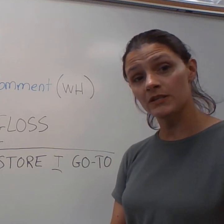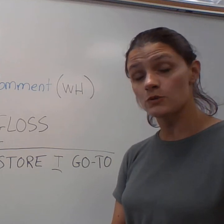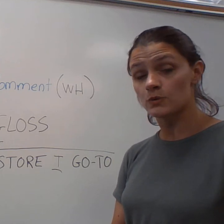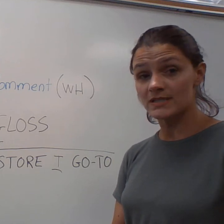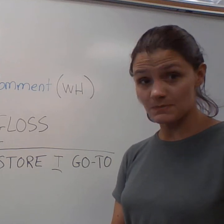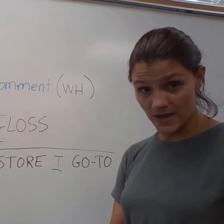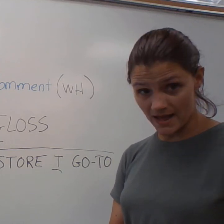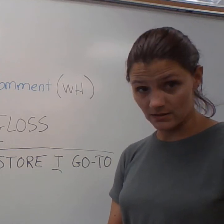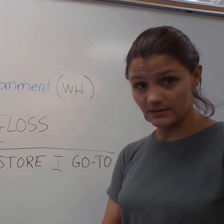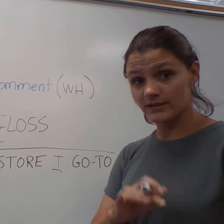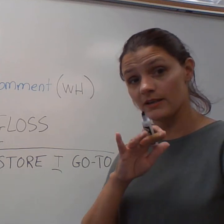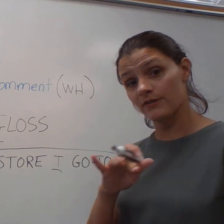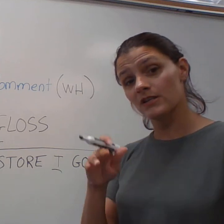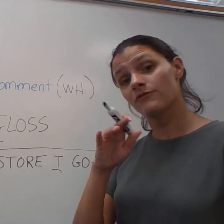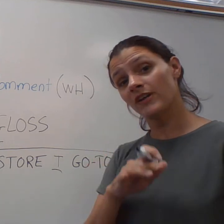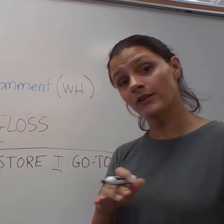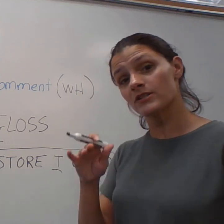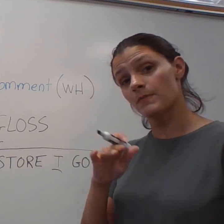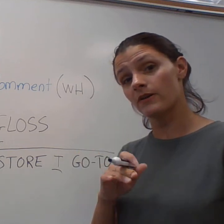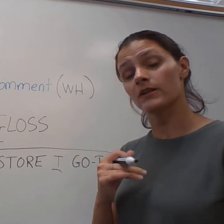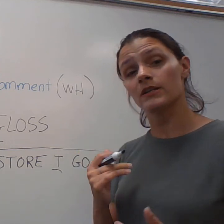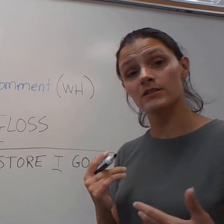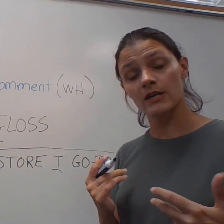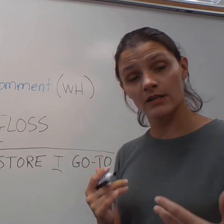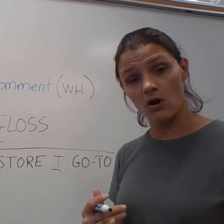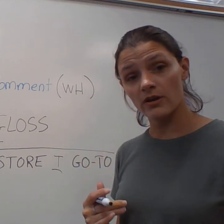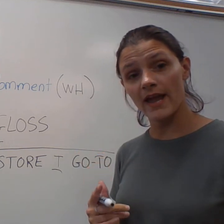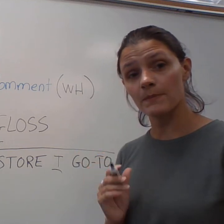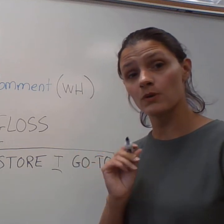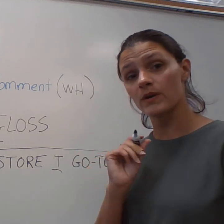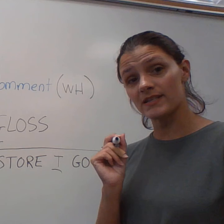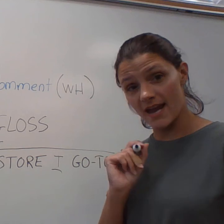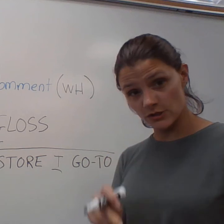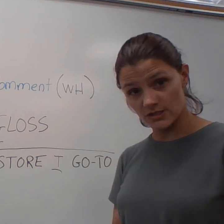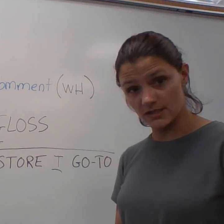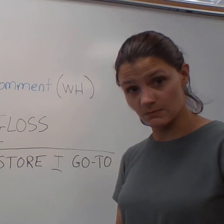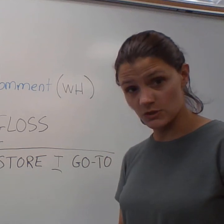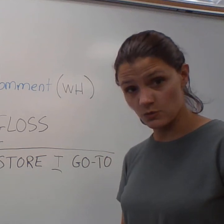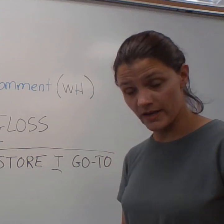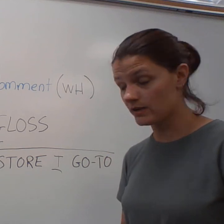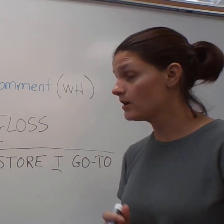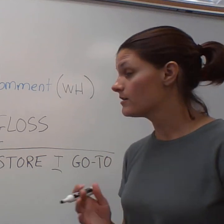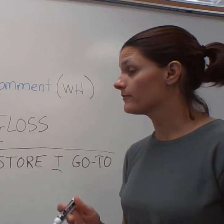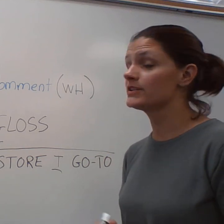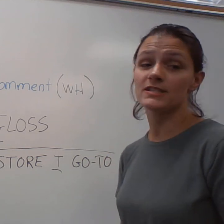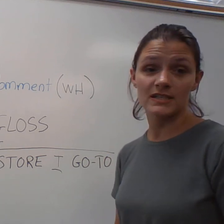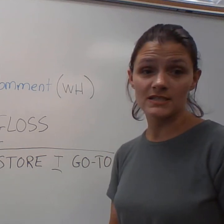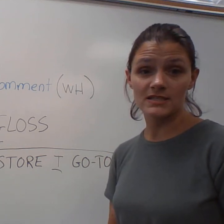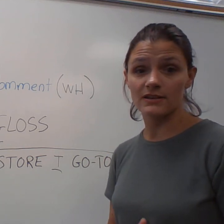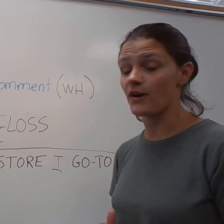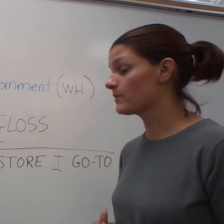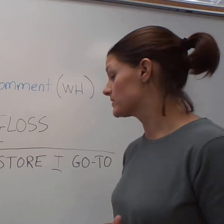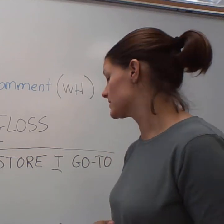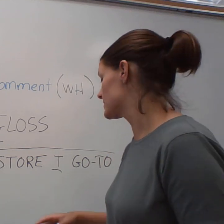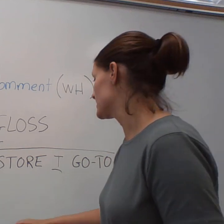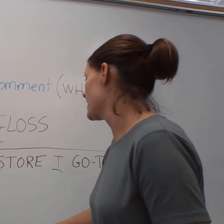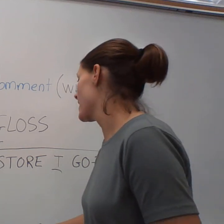to spell, if it is finger spelled, it is done in all capital with dashes in between. For instance, if I was to